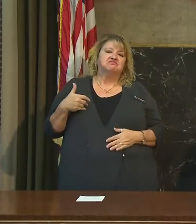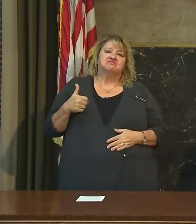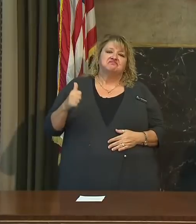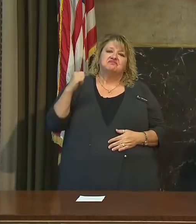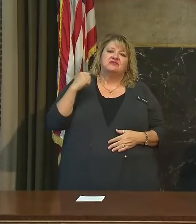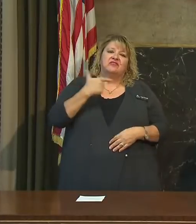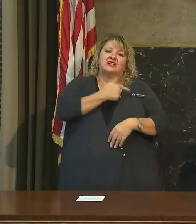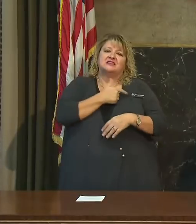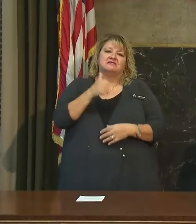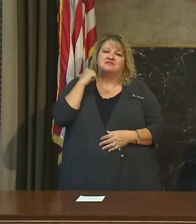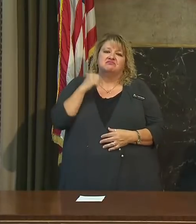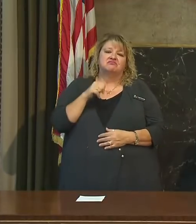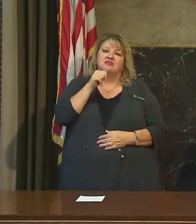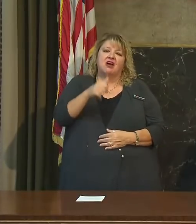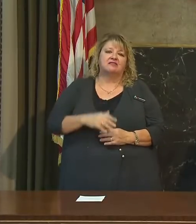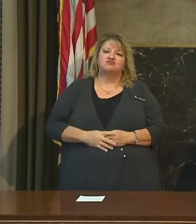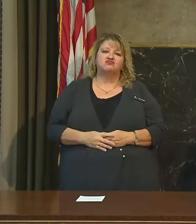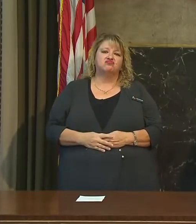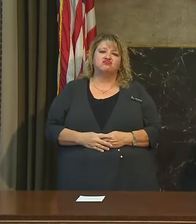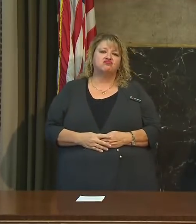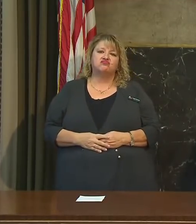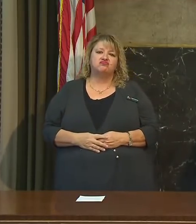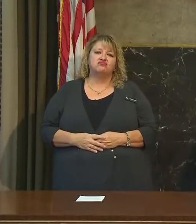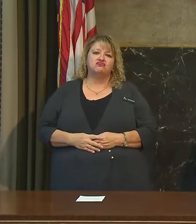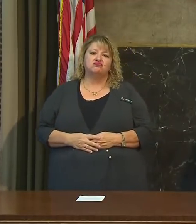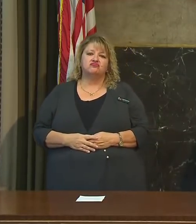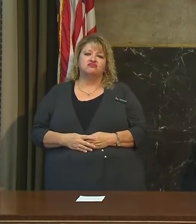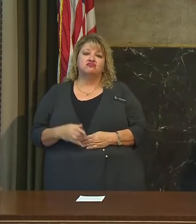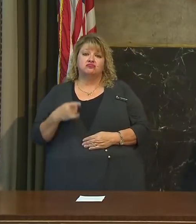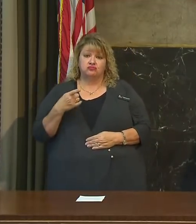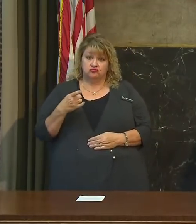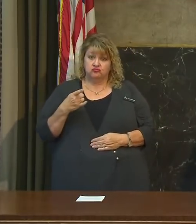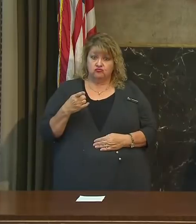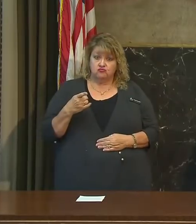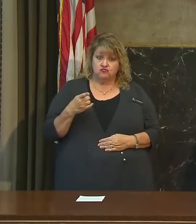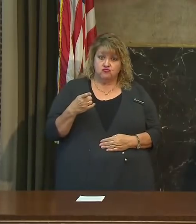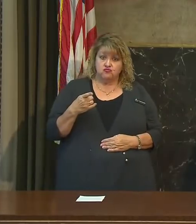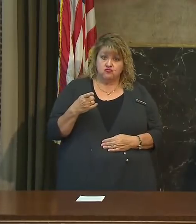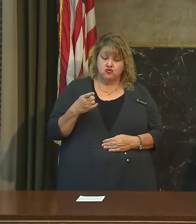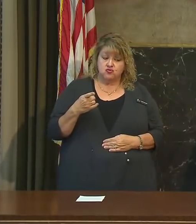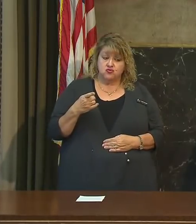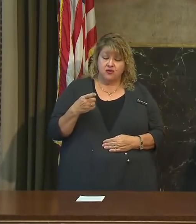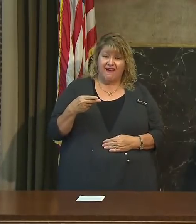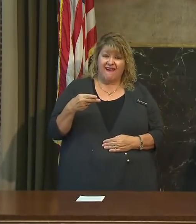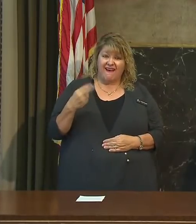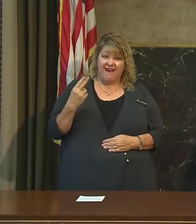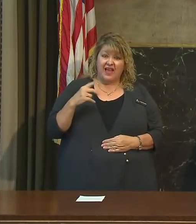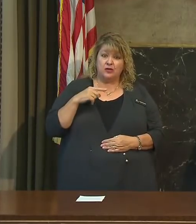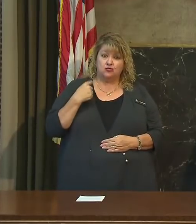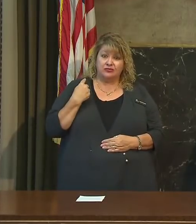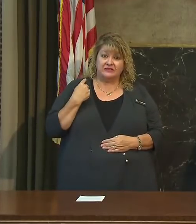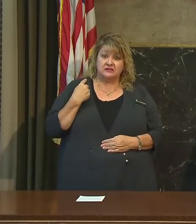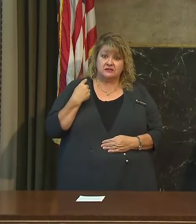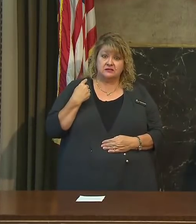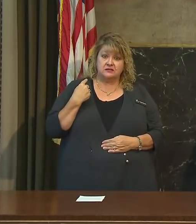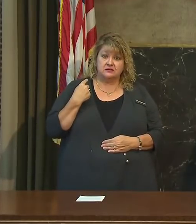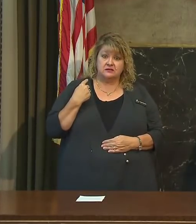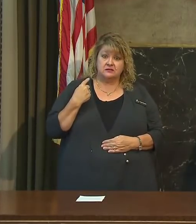through fully attest to this, you run an unreasonable risk of becoming